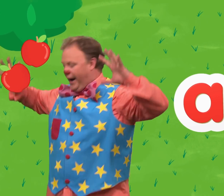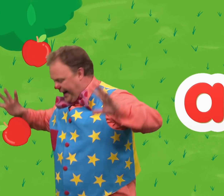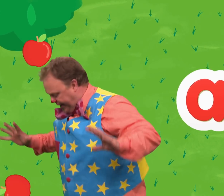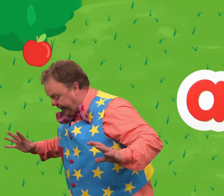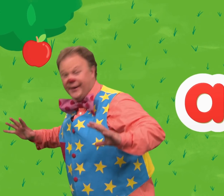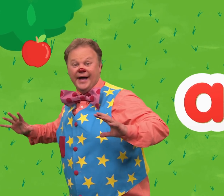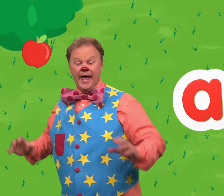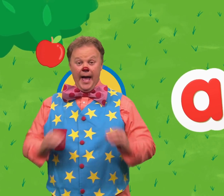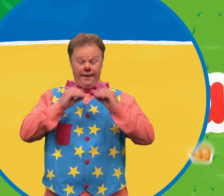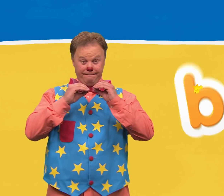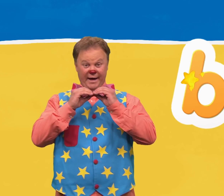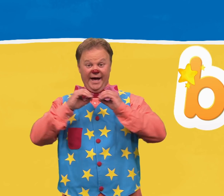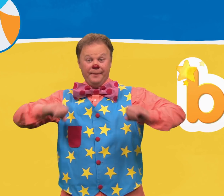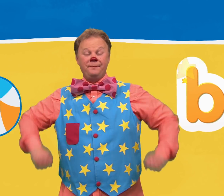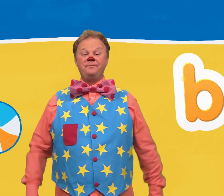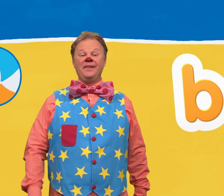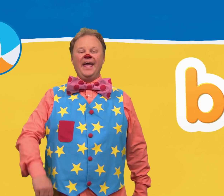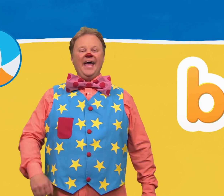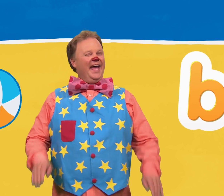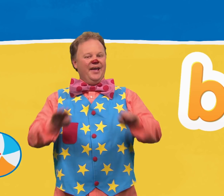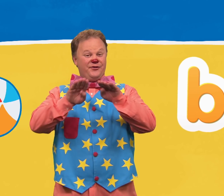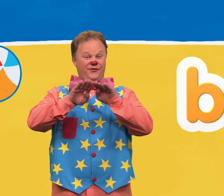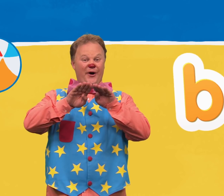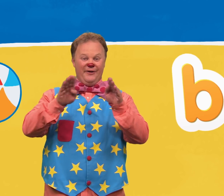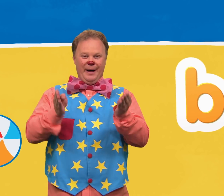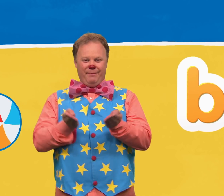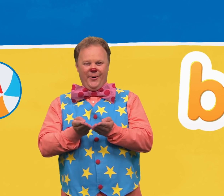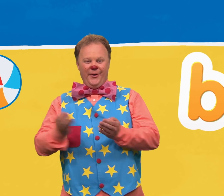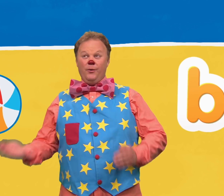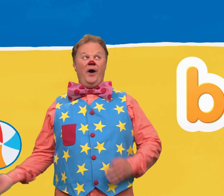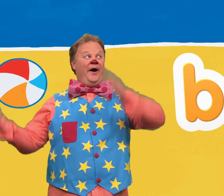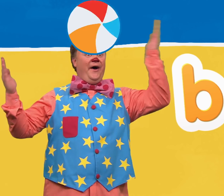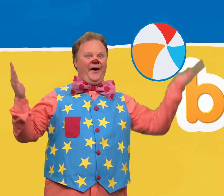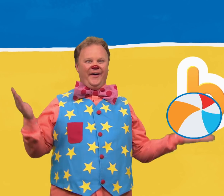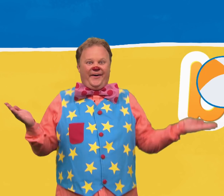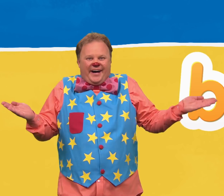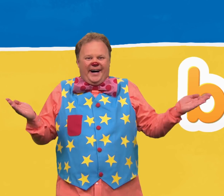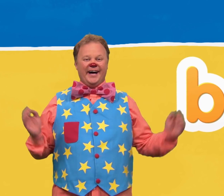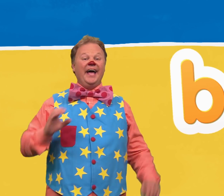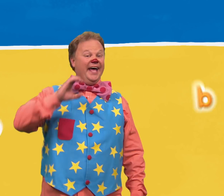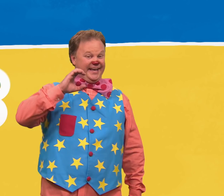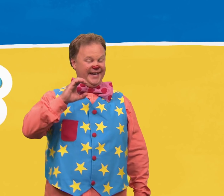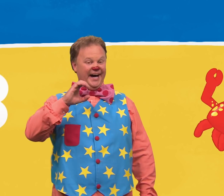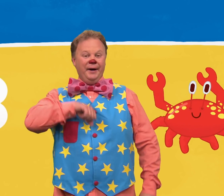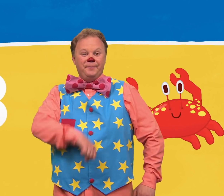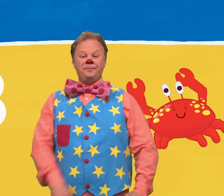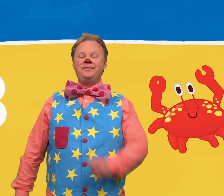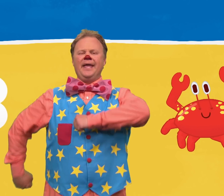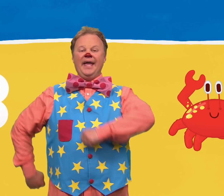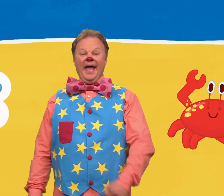Whoa! And B is for a ball. Woohoo! C